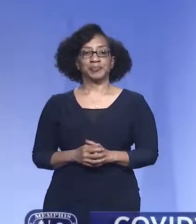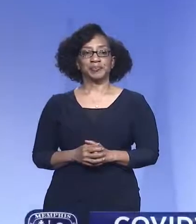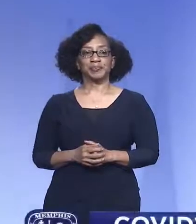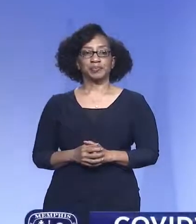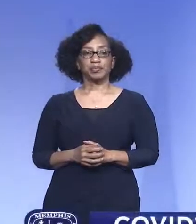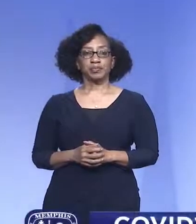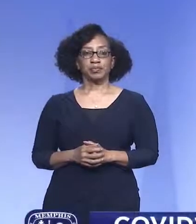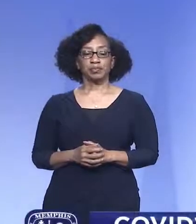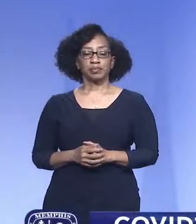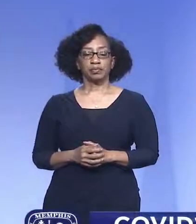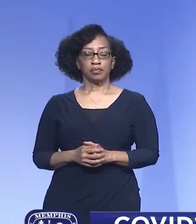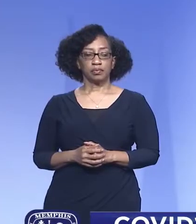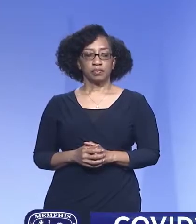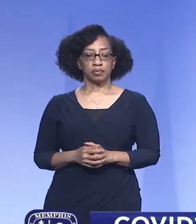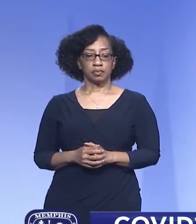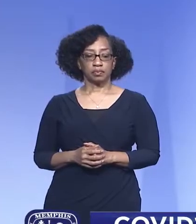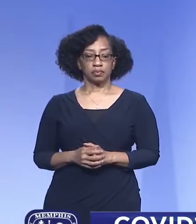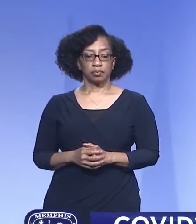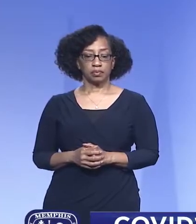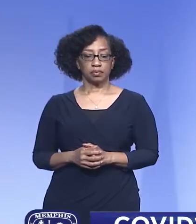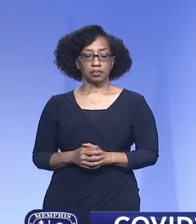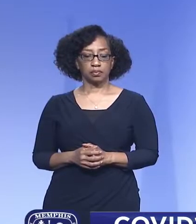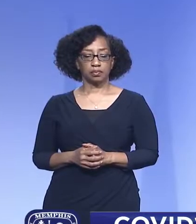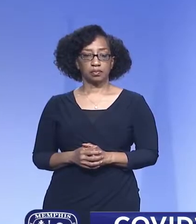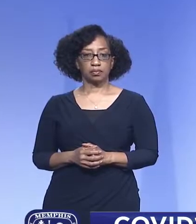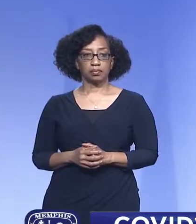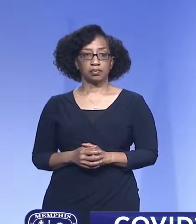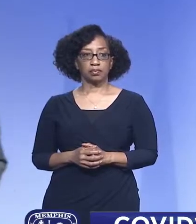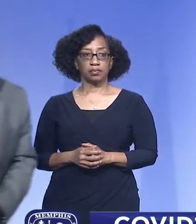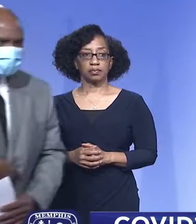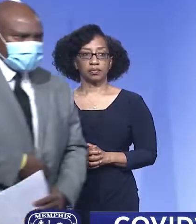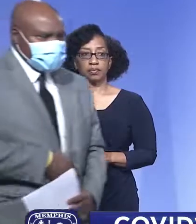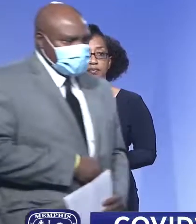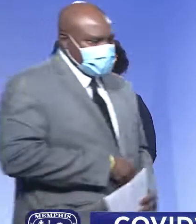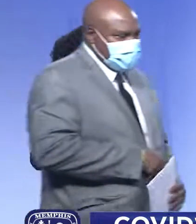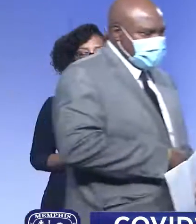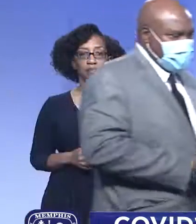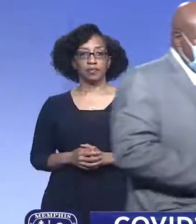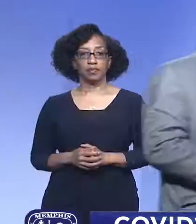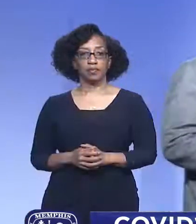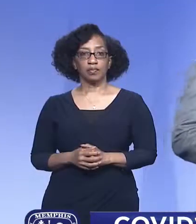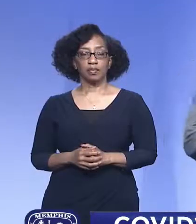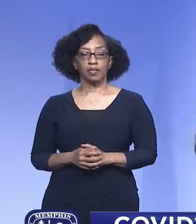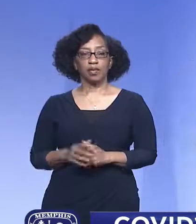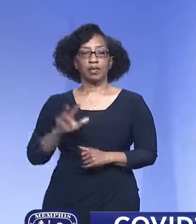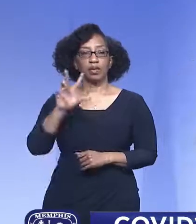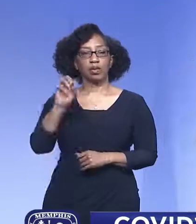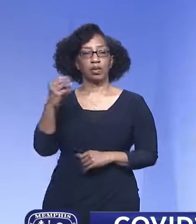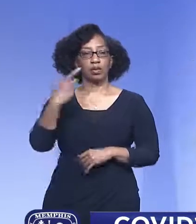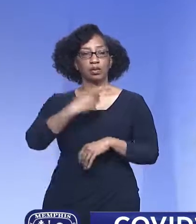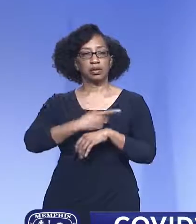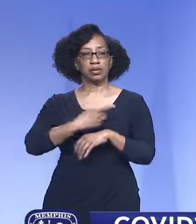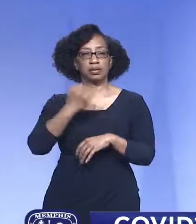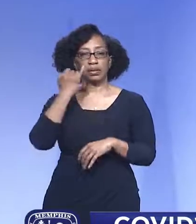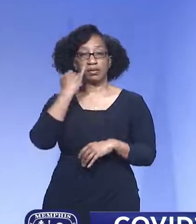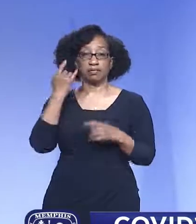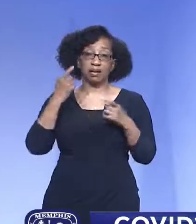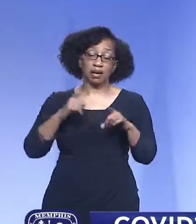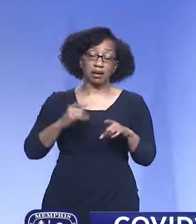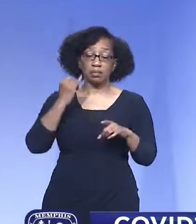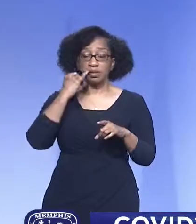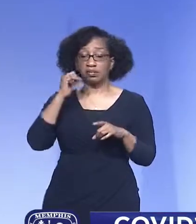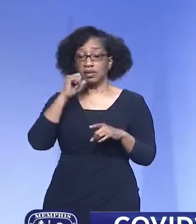about, when you're keeping your eye on the 30-day, whether a case surge happens or not, and if it doesn't, that